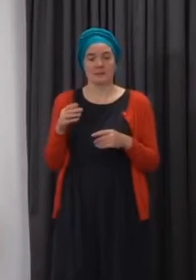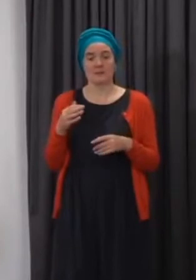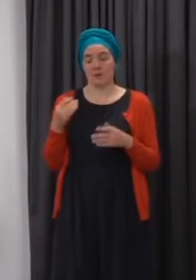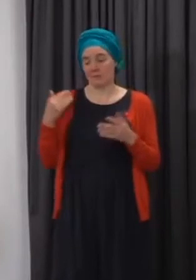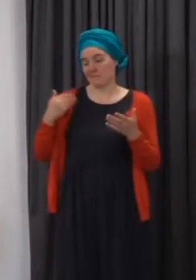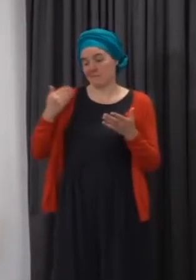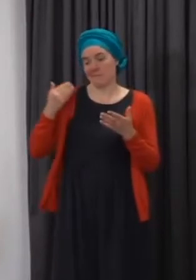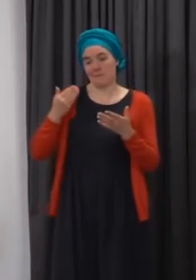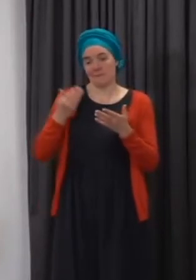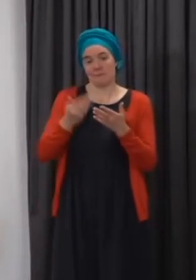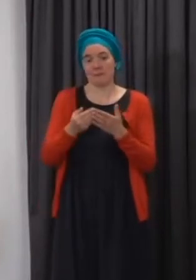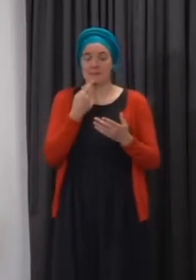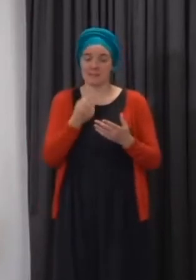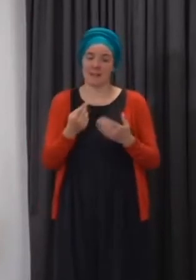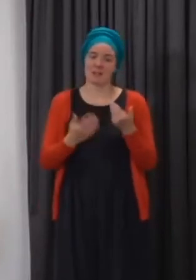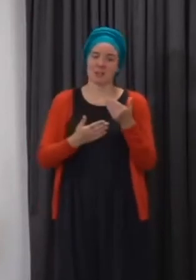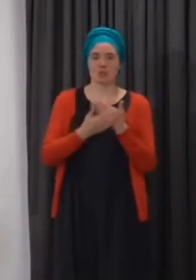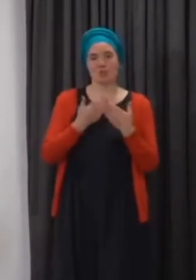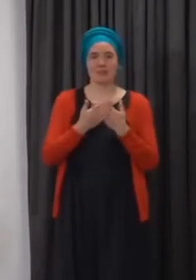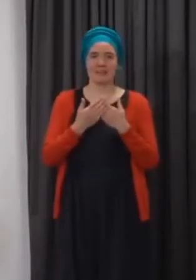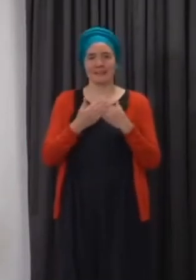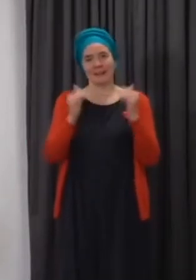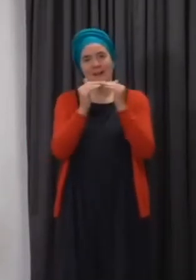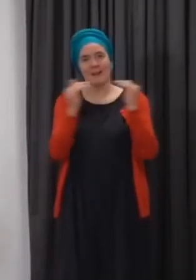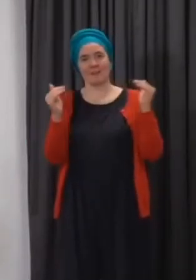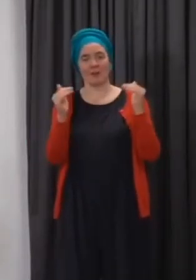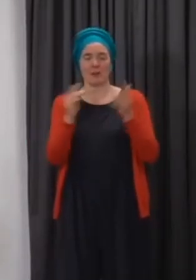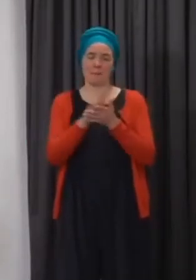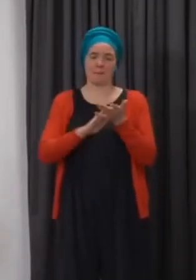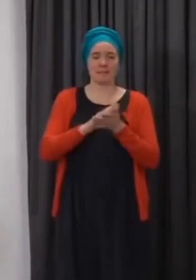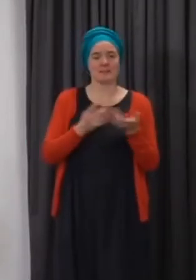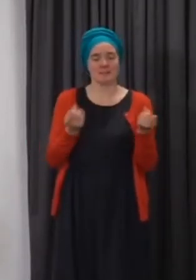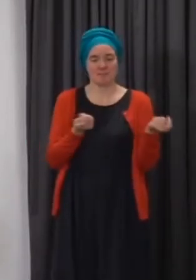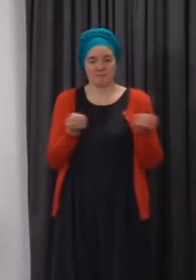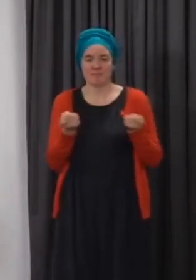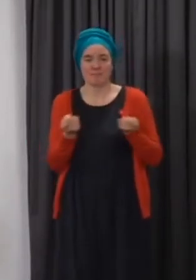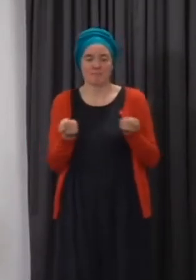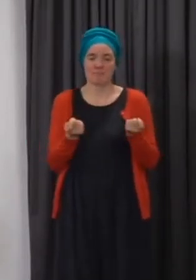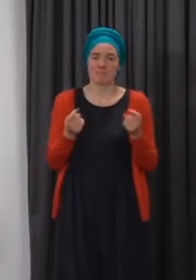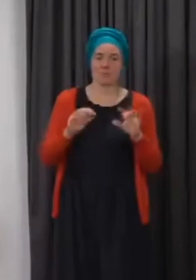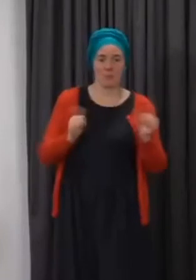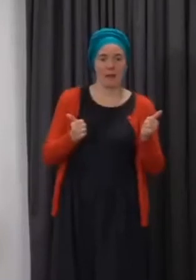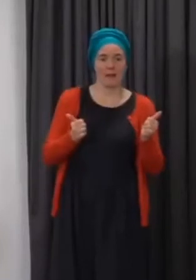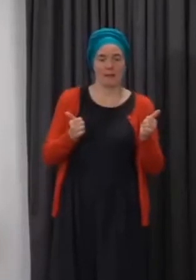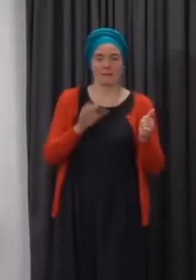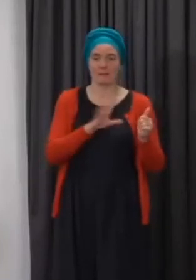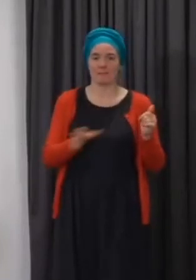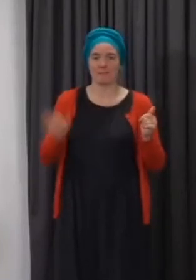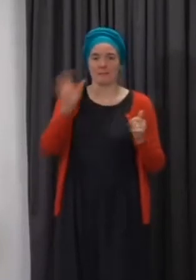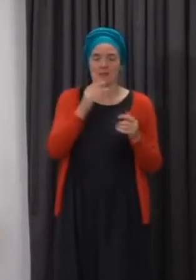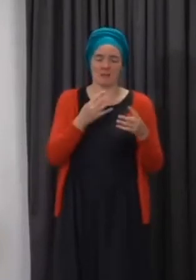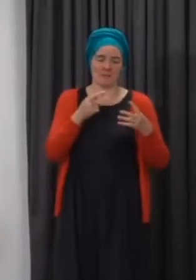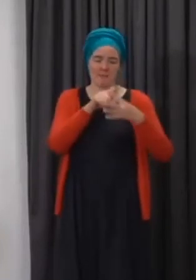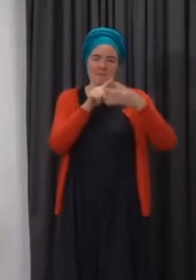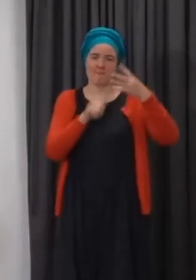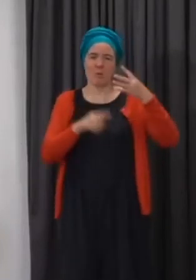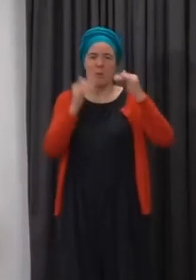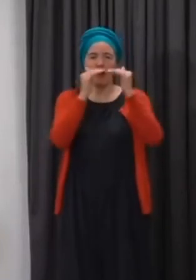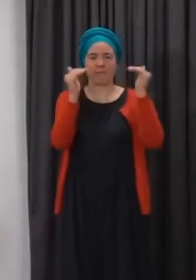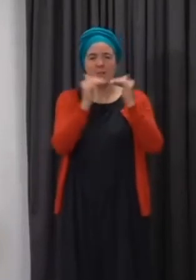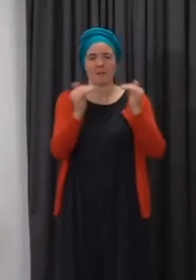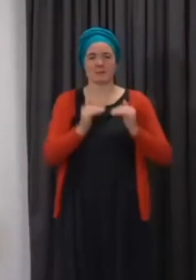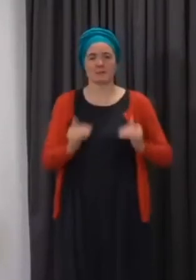reporting that, you know, we're at level green, which means every hospital site is at the lowest level of escalation. We have 4 levels of escalation